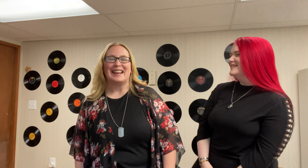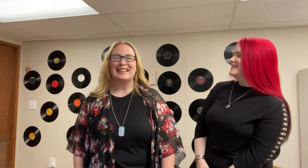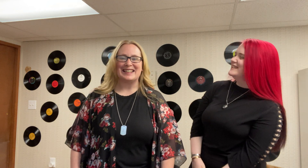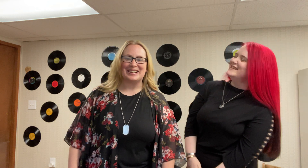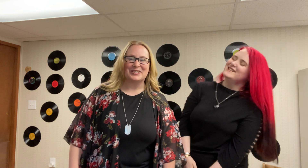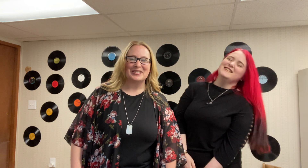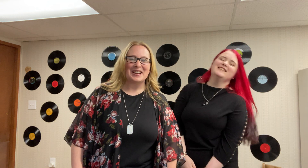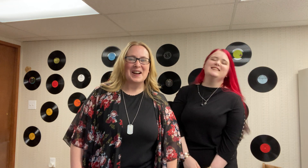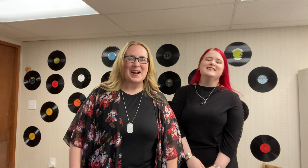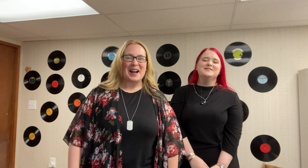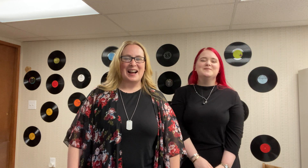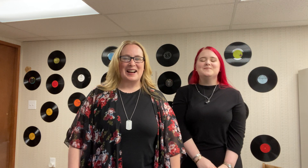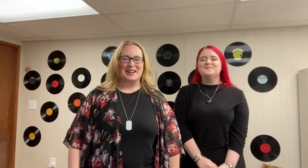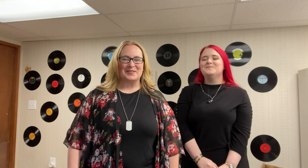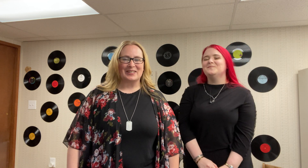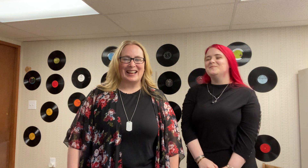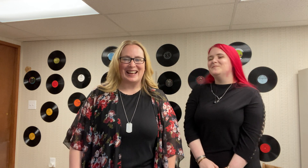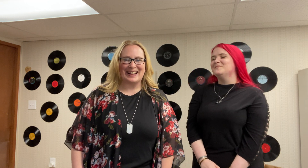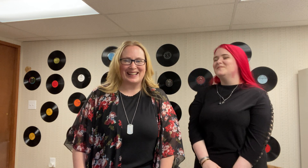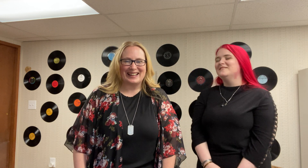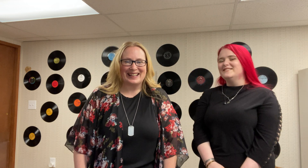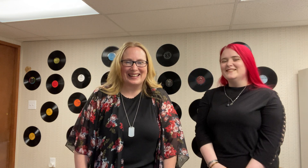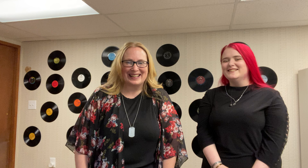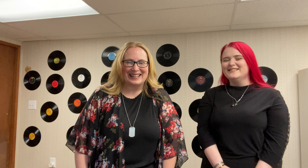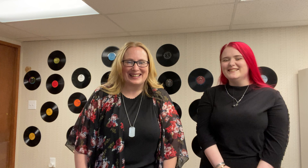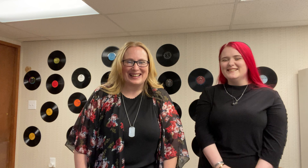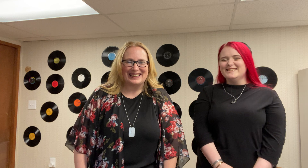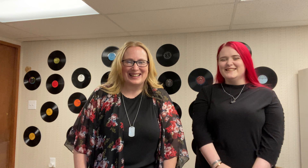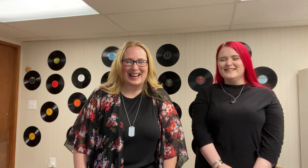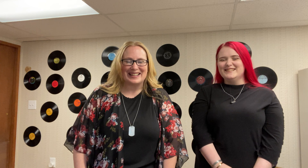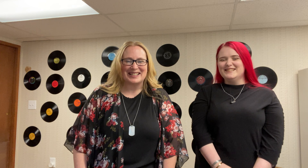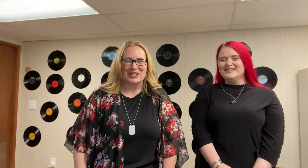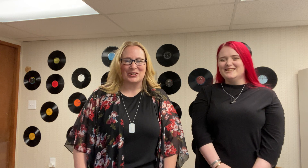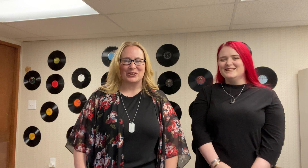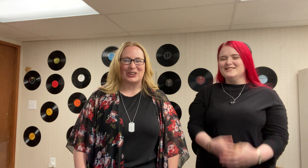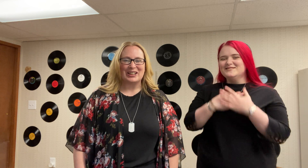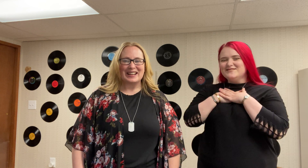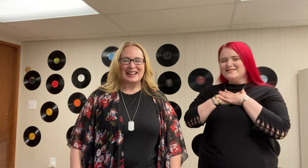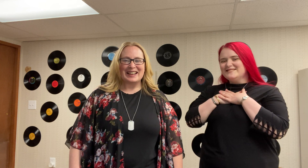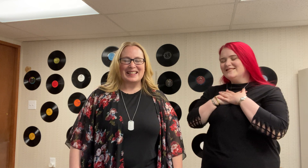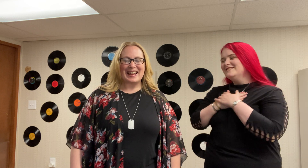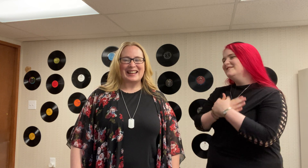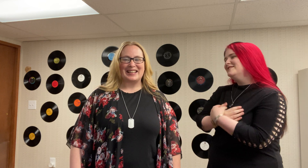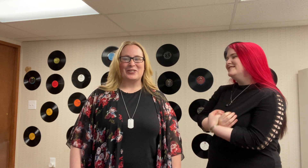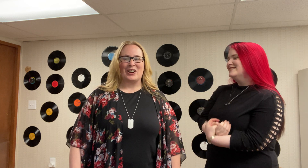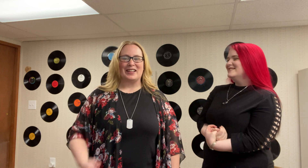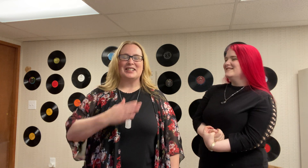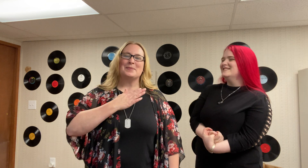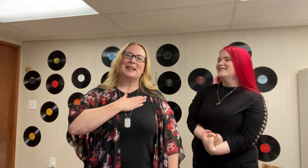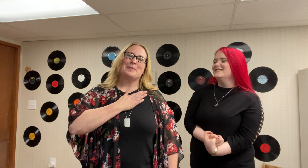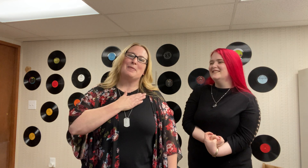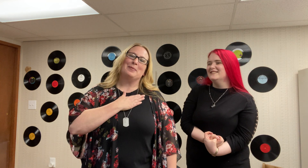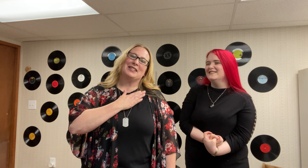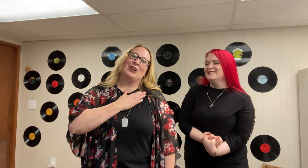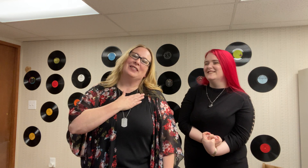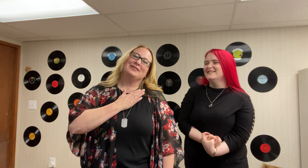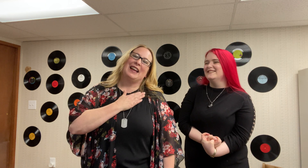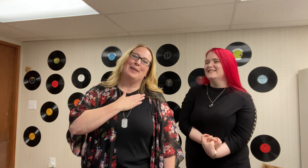Thank you. That is so cool. Thank you all. That just makes my mama's heart happy